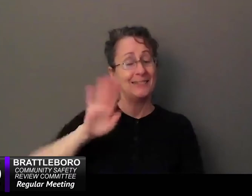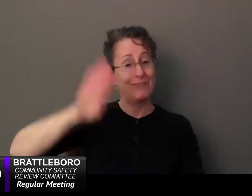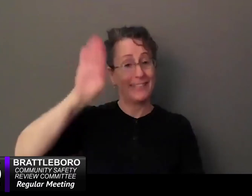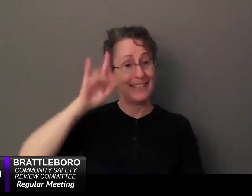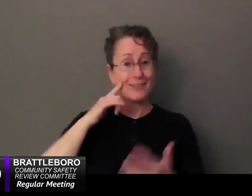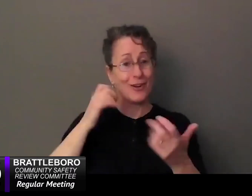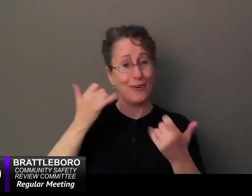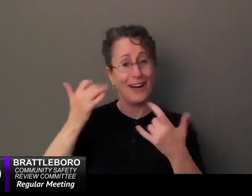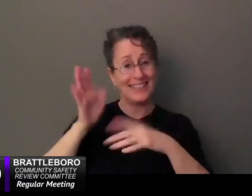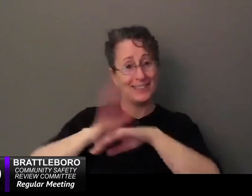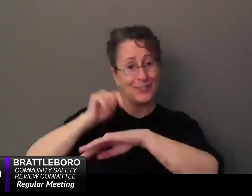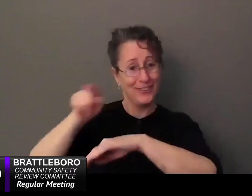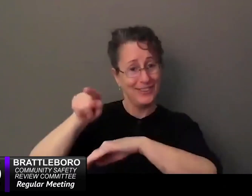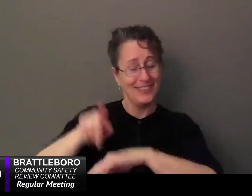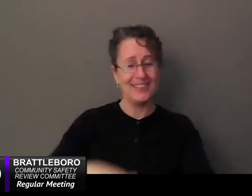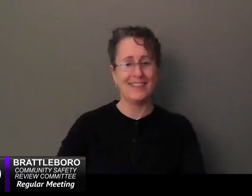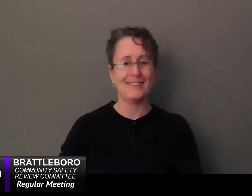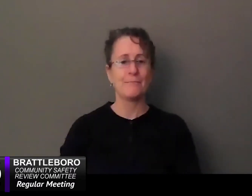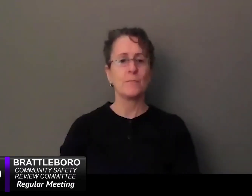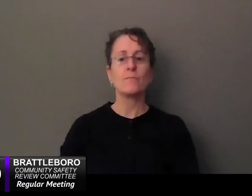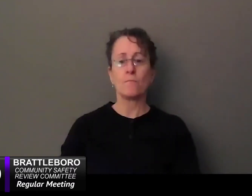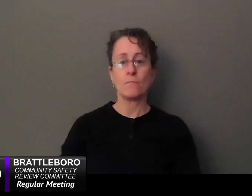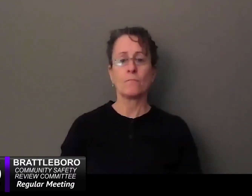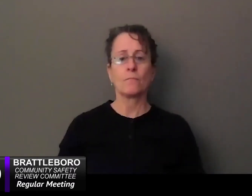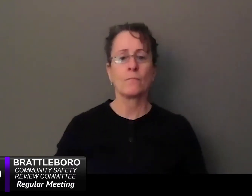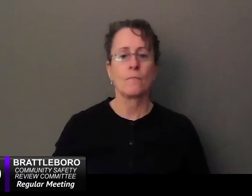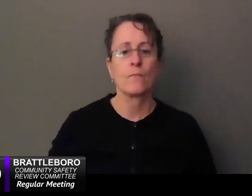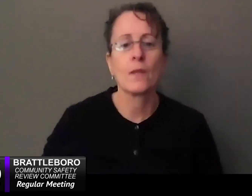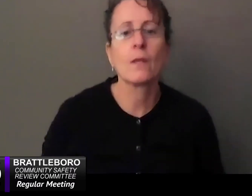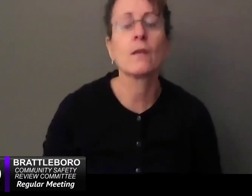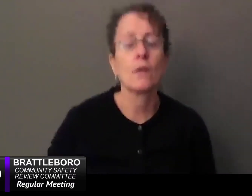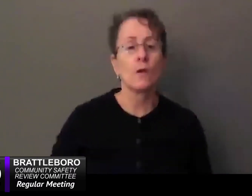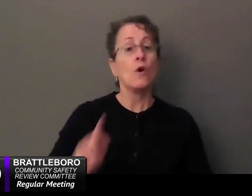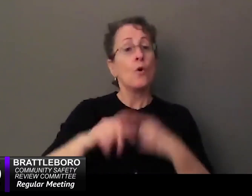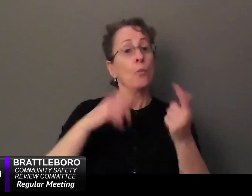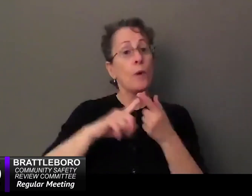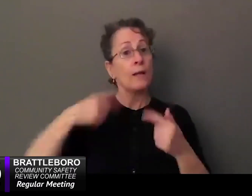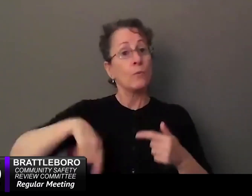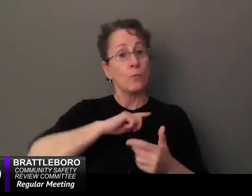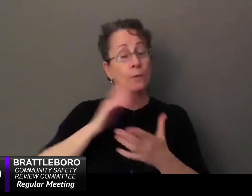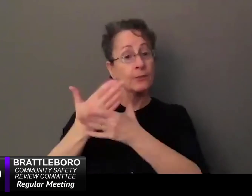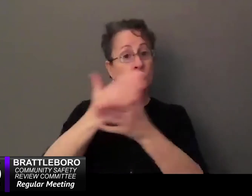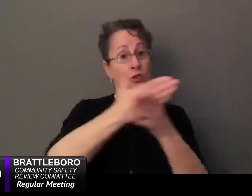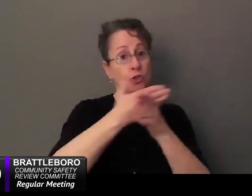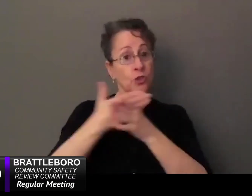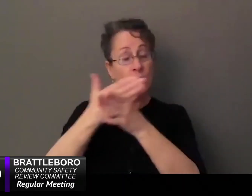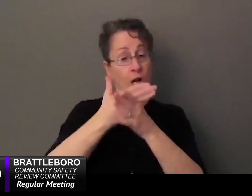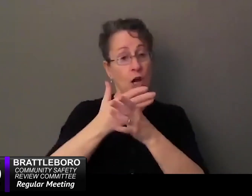just going to say, I wonder, once we move into sort of sharing roles, if maybe